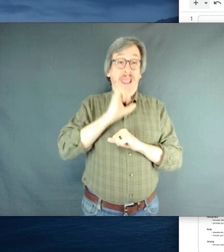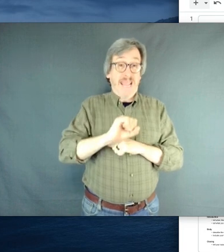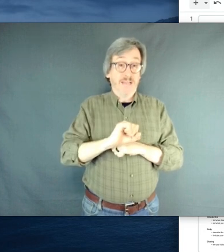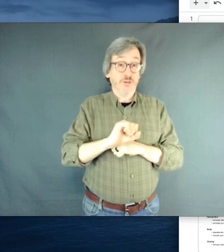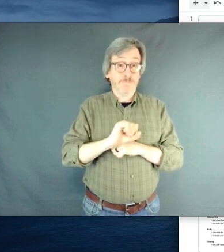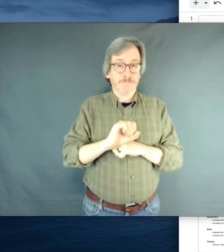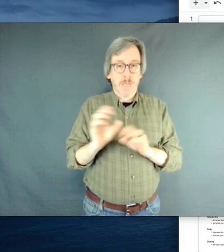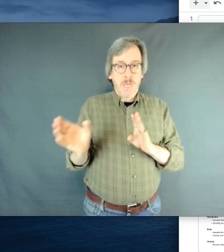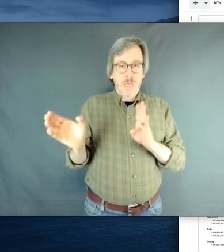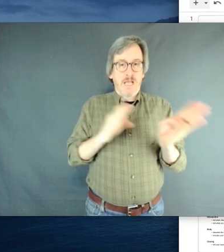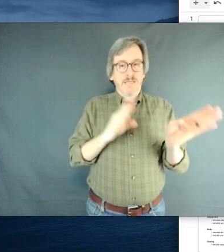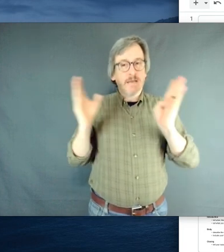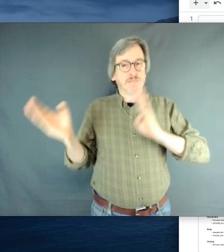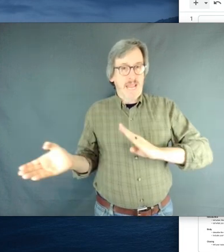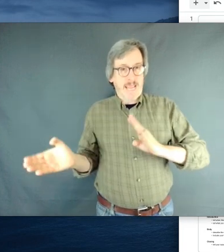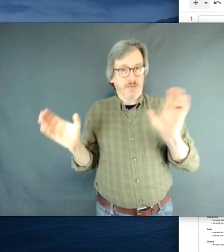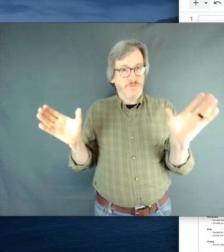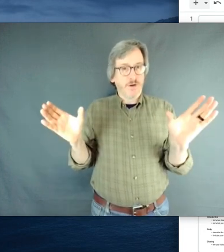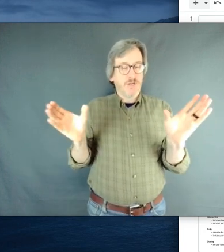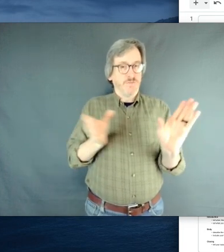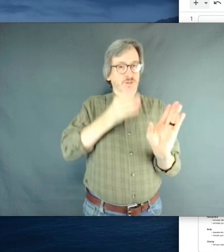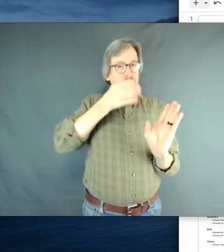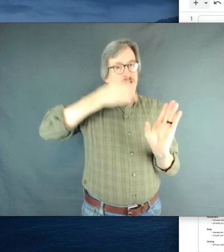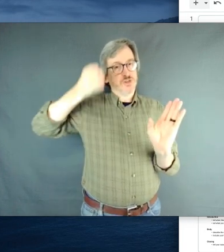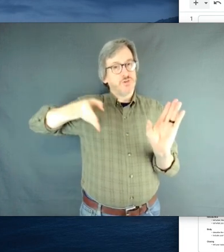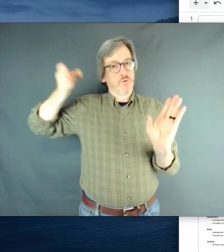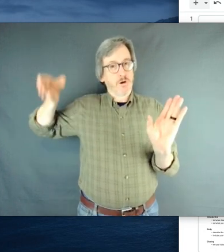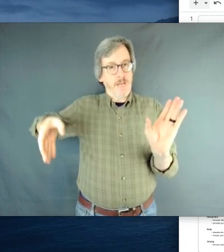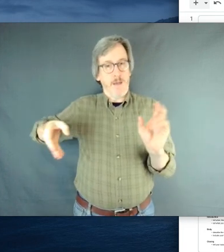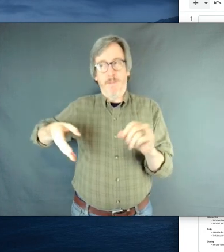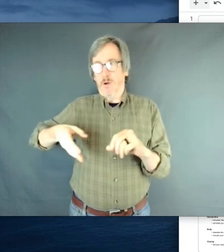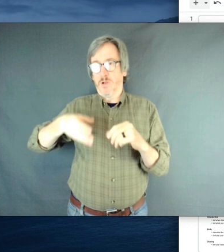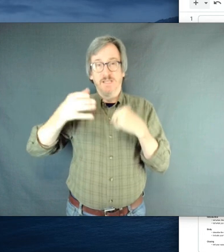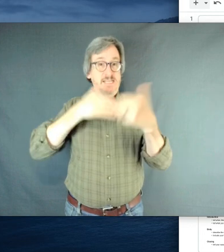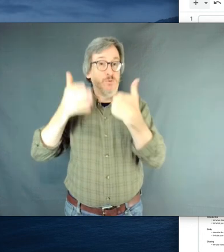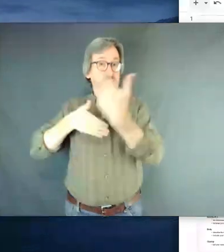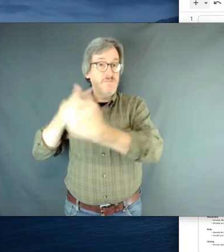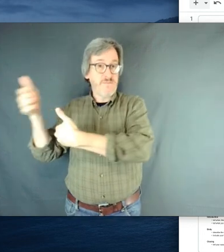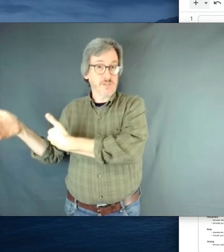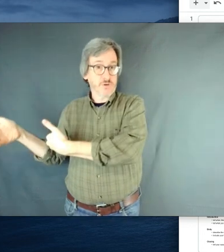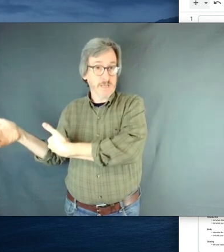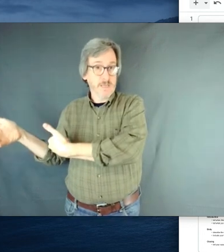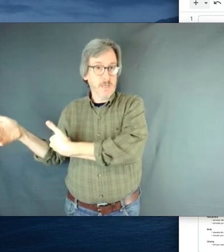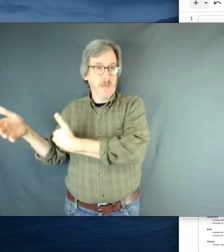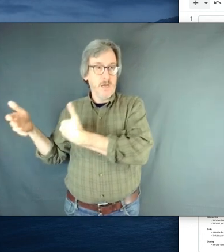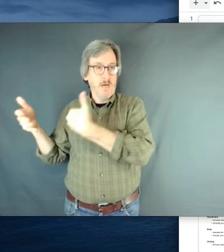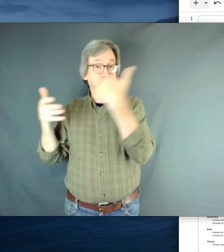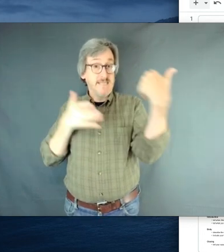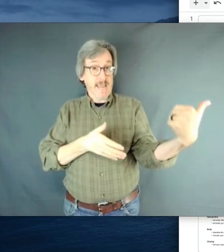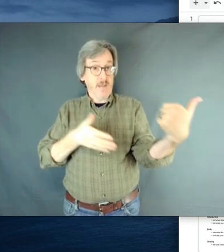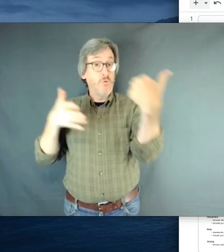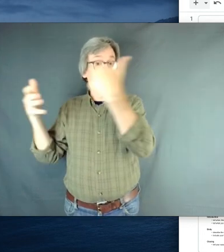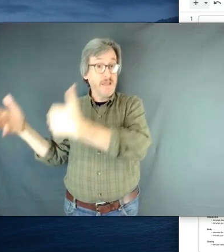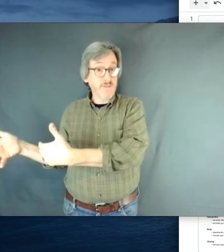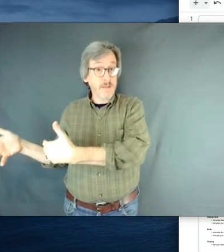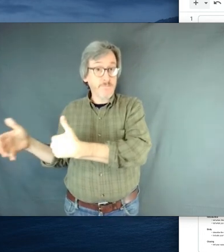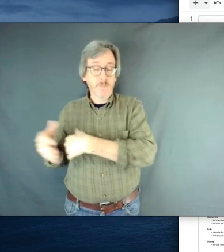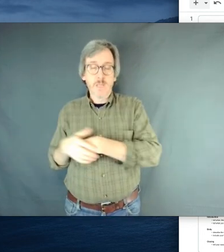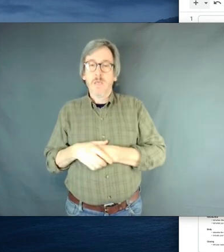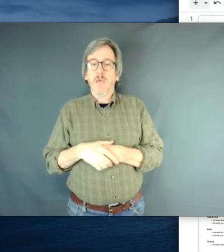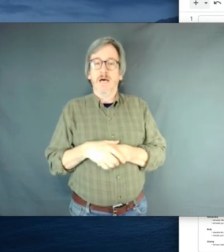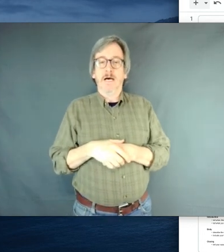or age. Clock times and age, very much if you're telling a story about the sequence of events during a day or a